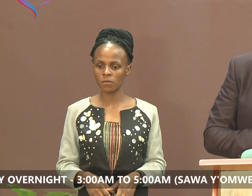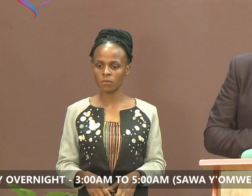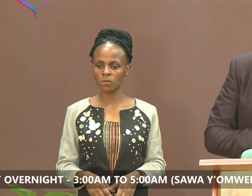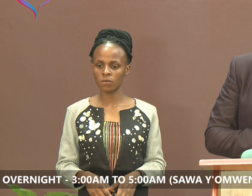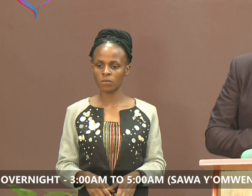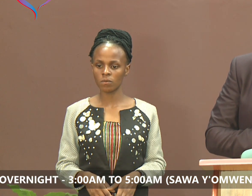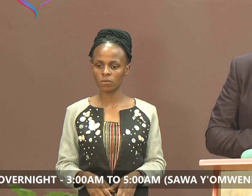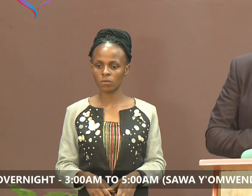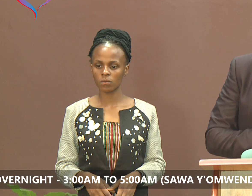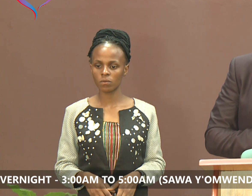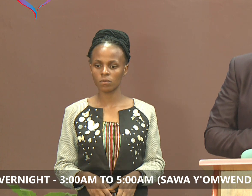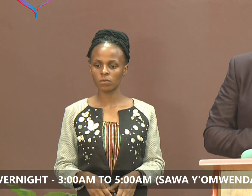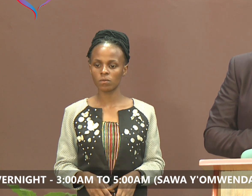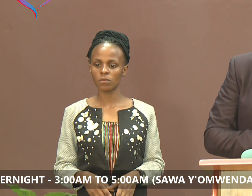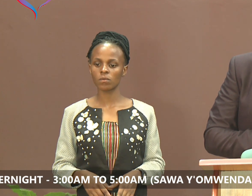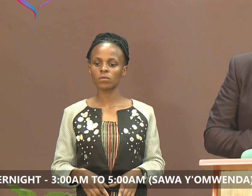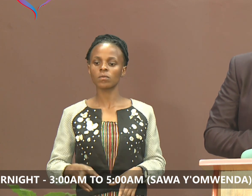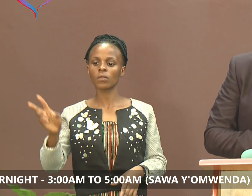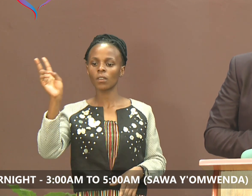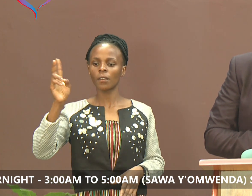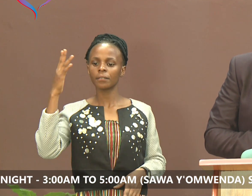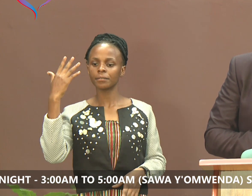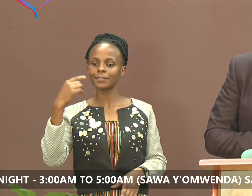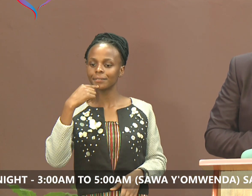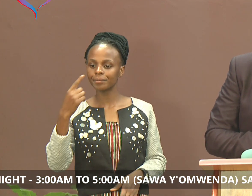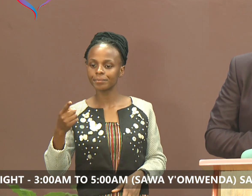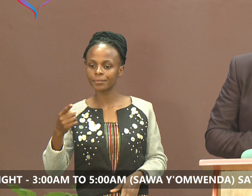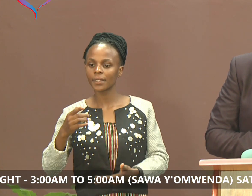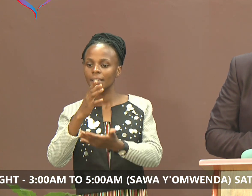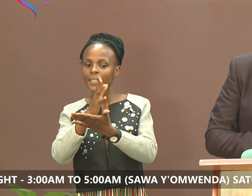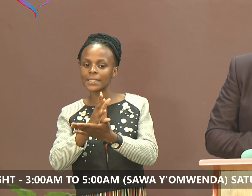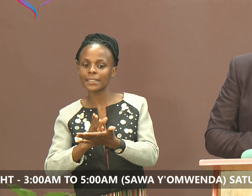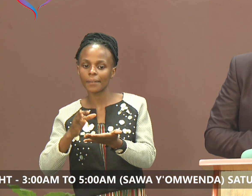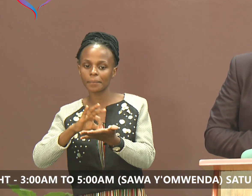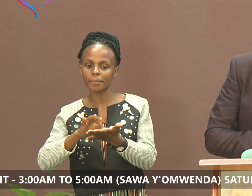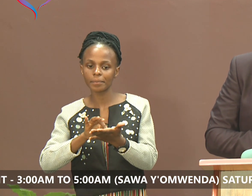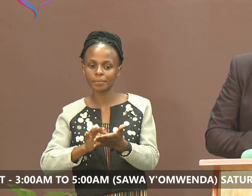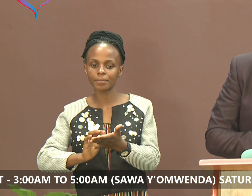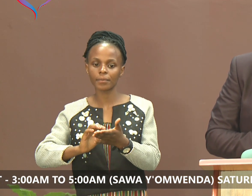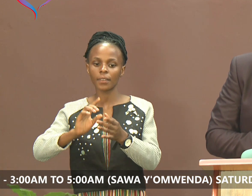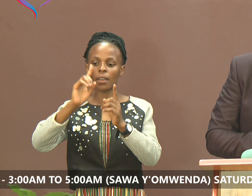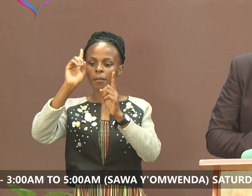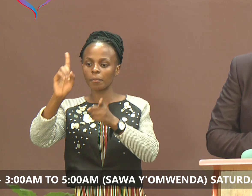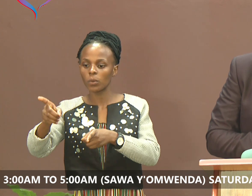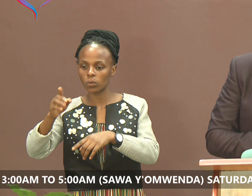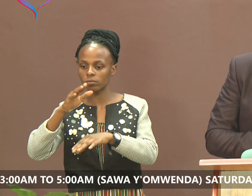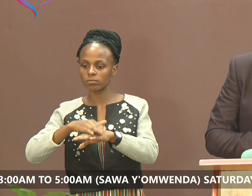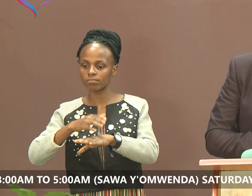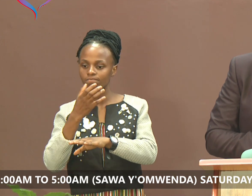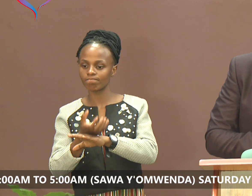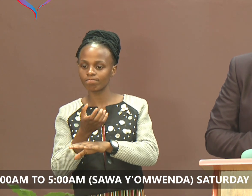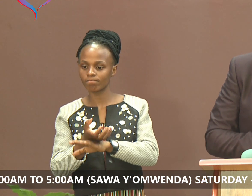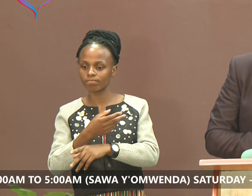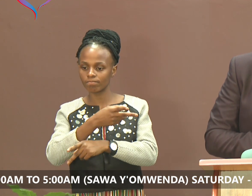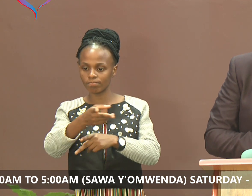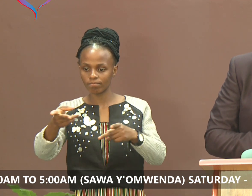bantu ntuwe batyo, abazibu okubeera nabo. Verse 5, it tells us that some fell on the stony places where they did not have much earth. and